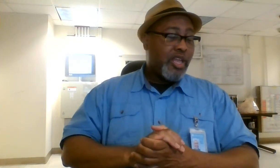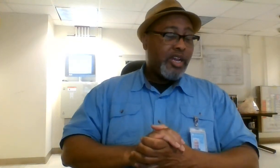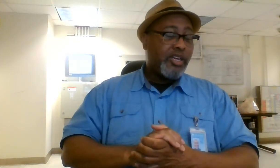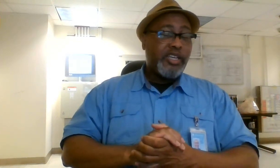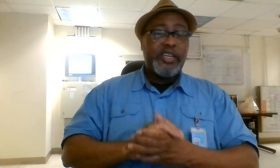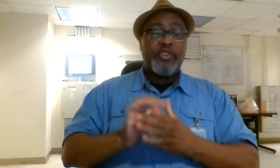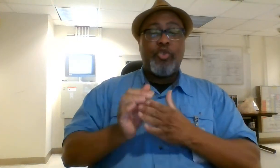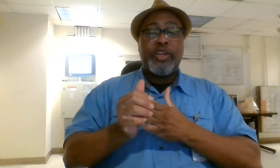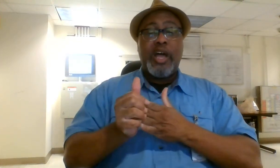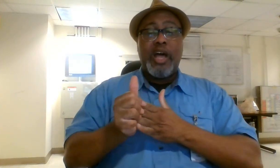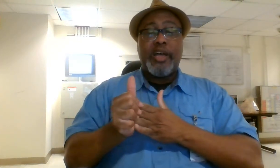Lead or guide.